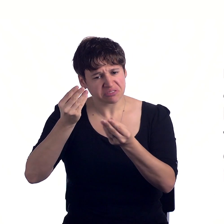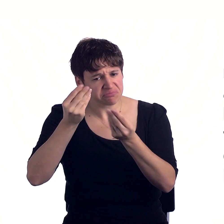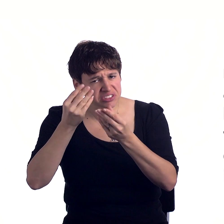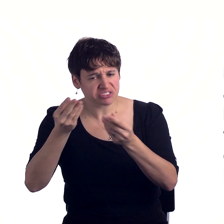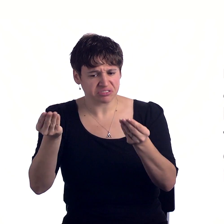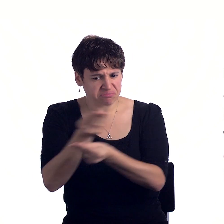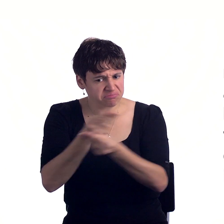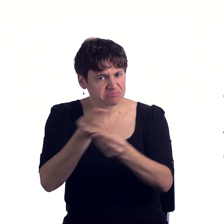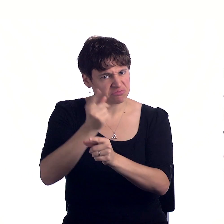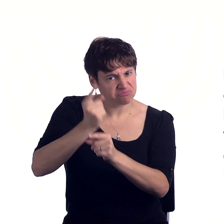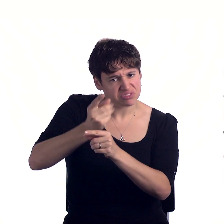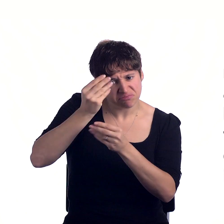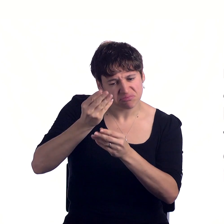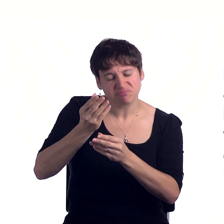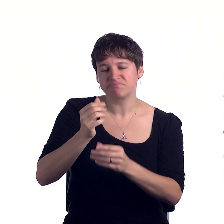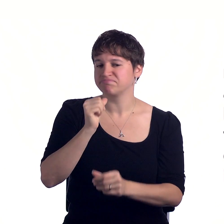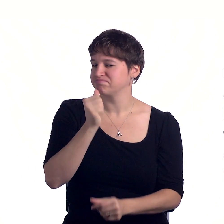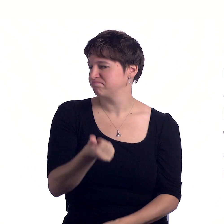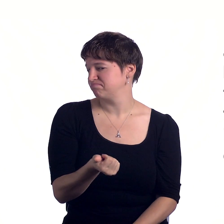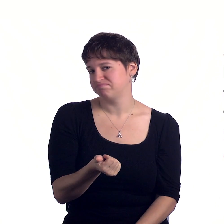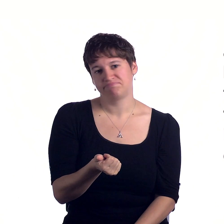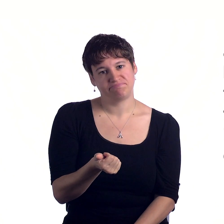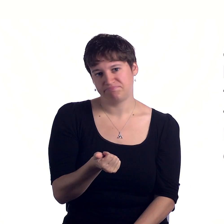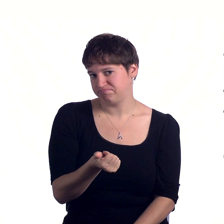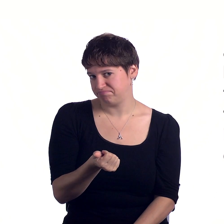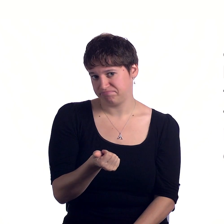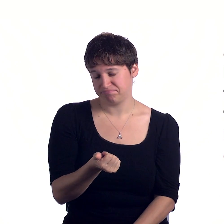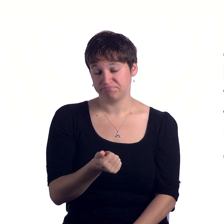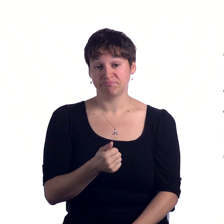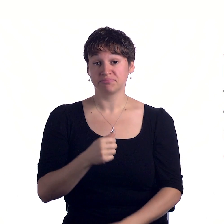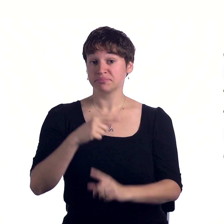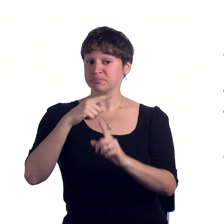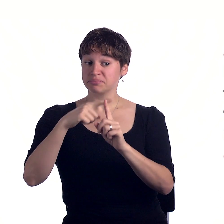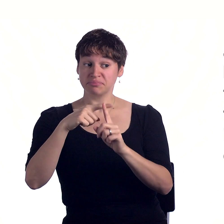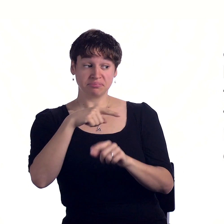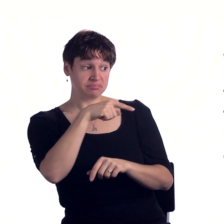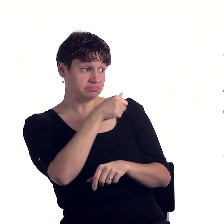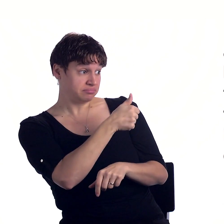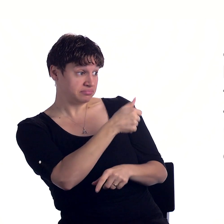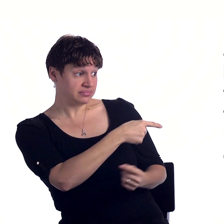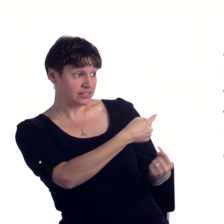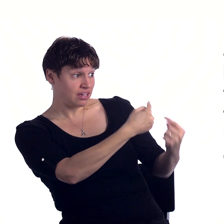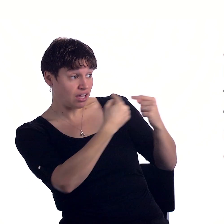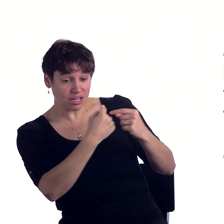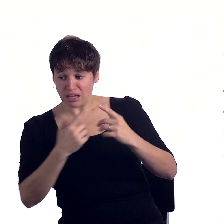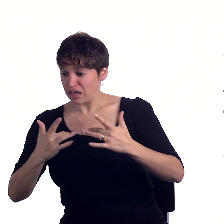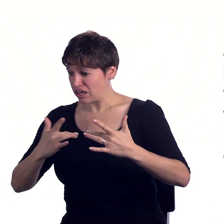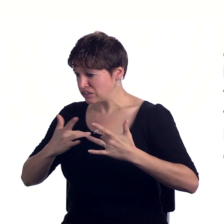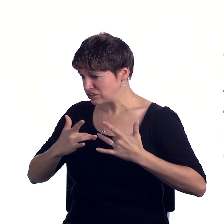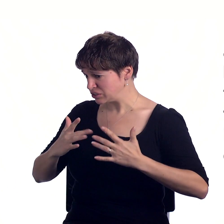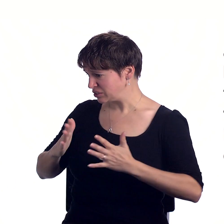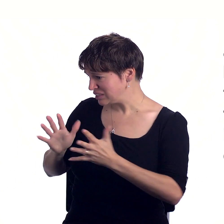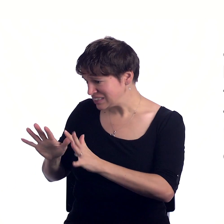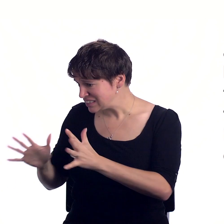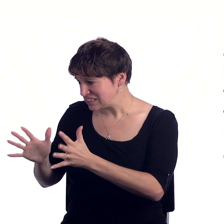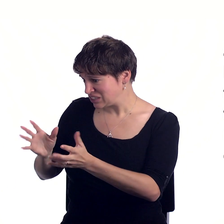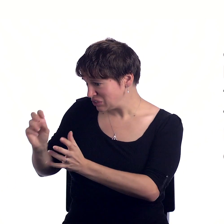be too emotionally involved and may not have the medical training needed to accurately interpret the